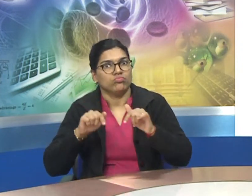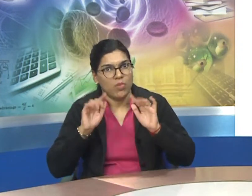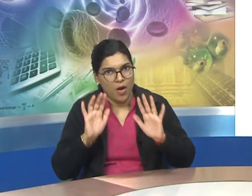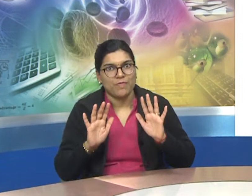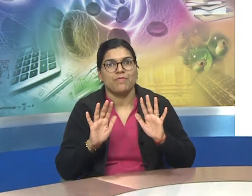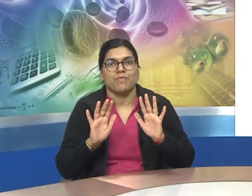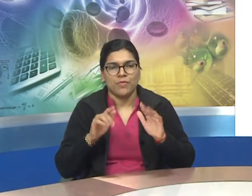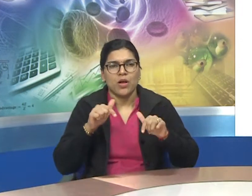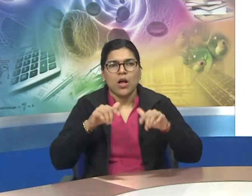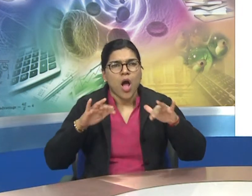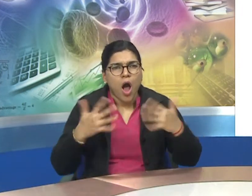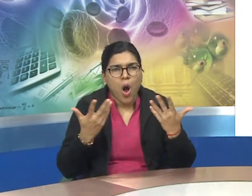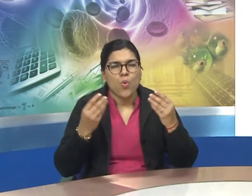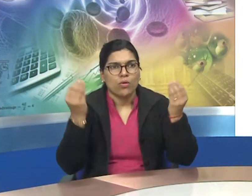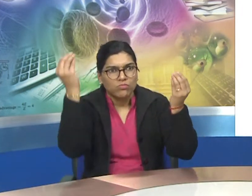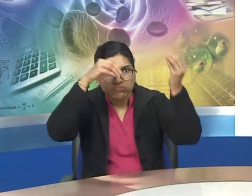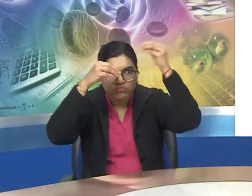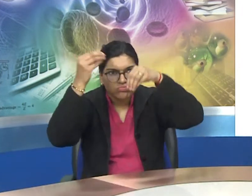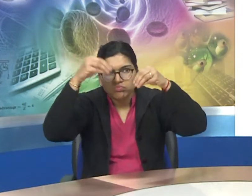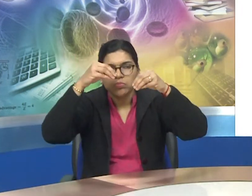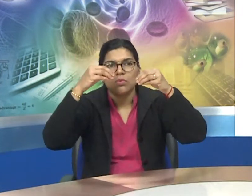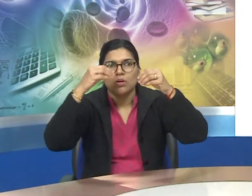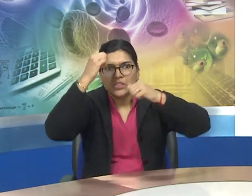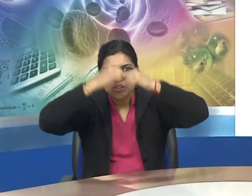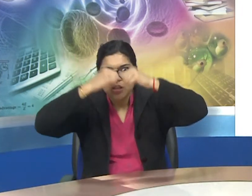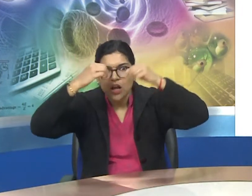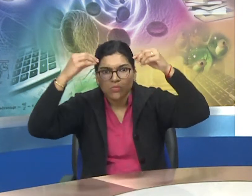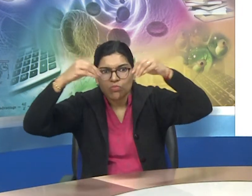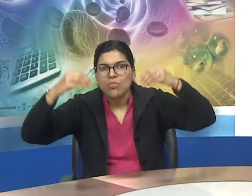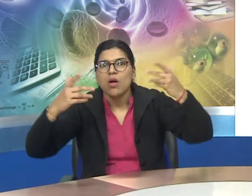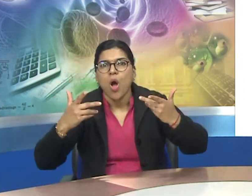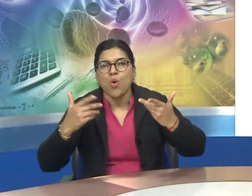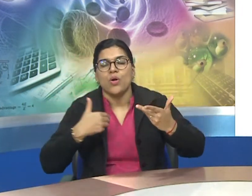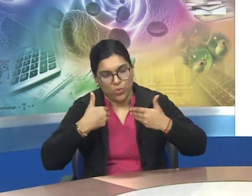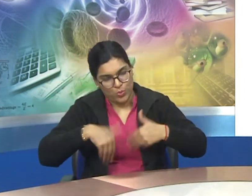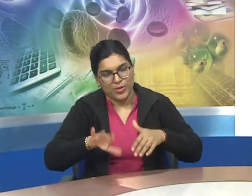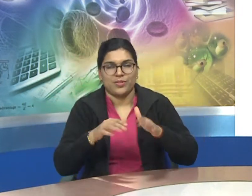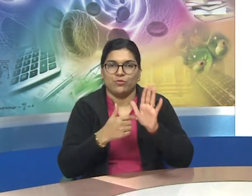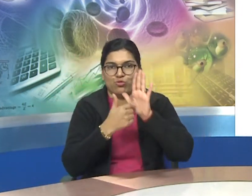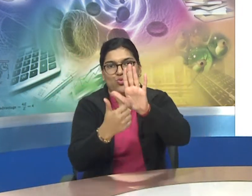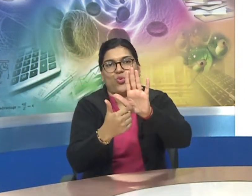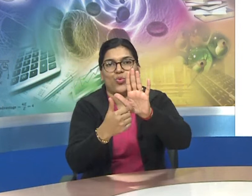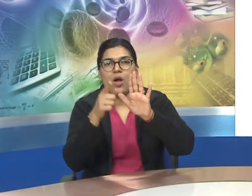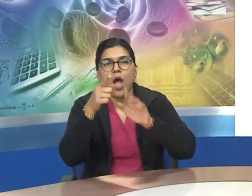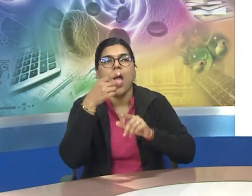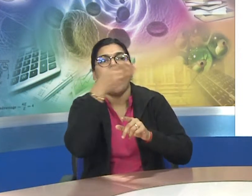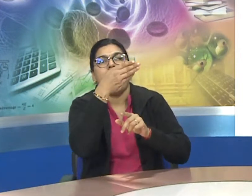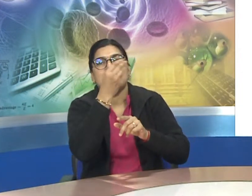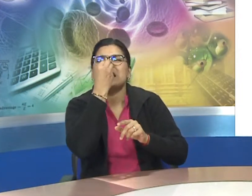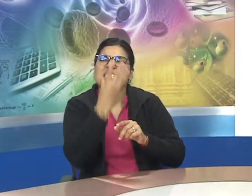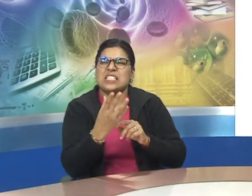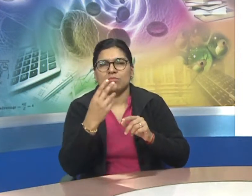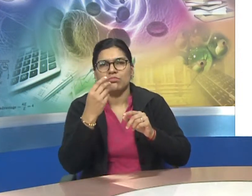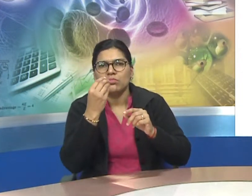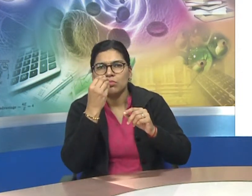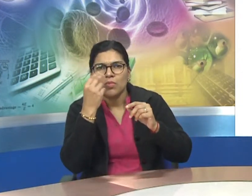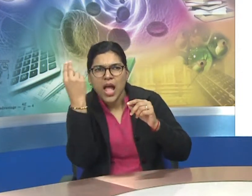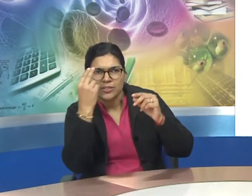In the active sentence and the passive sentence, the subject, verb and object placement